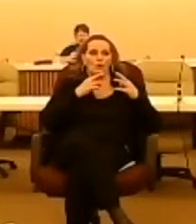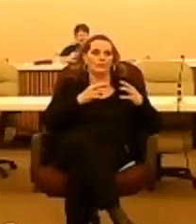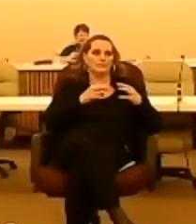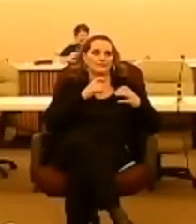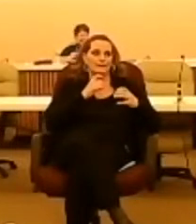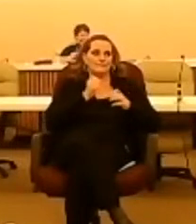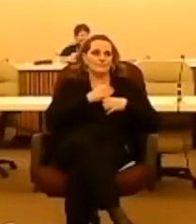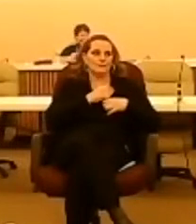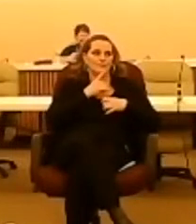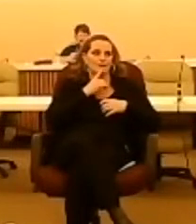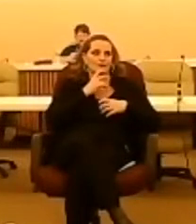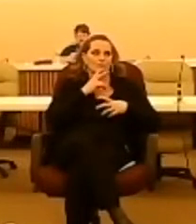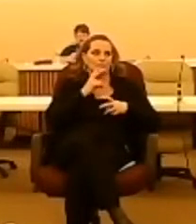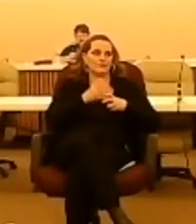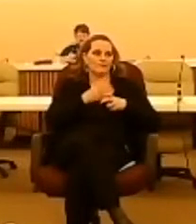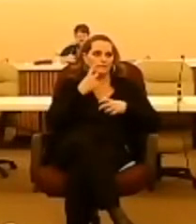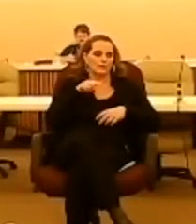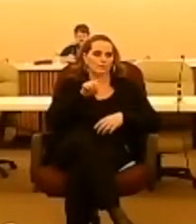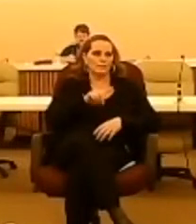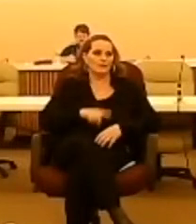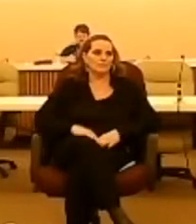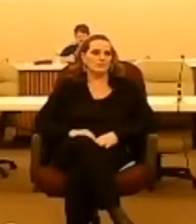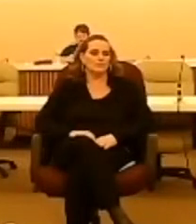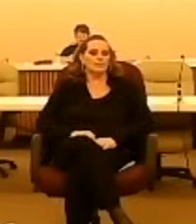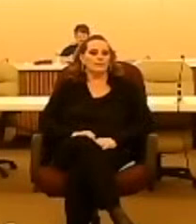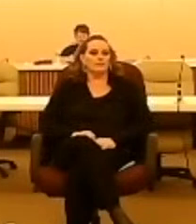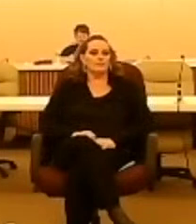a hardship for you.